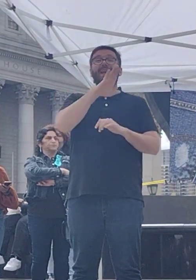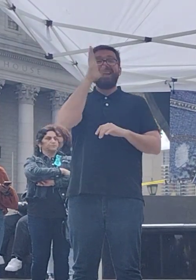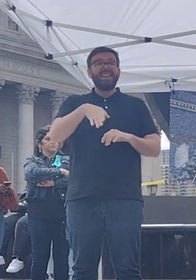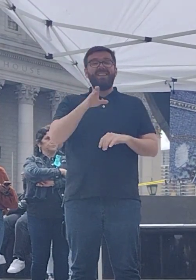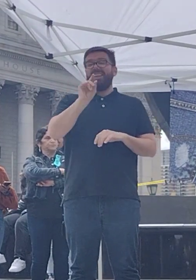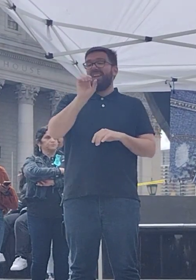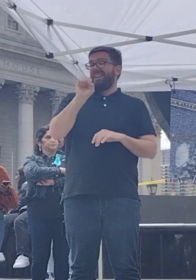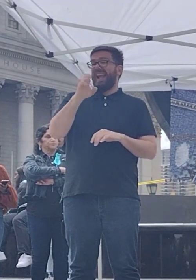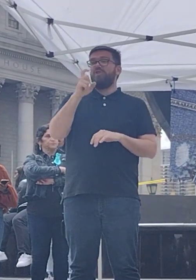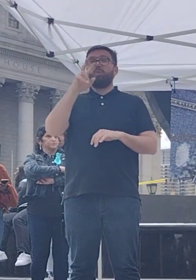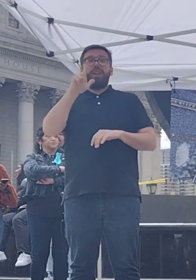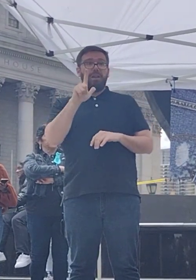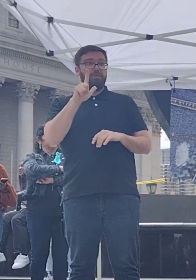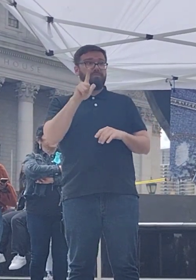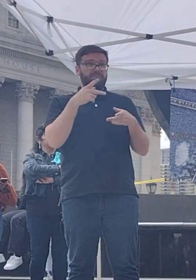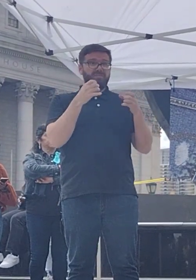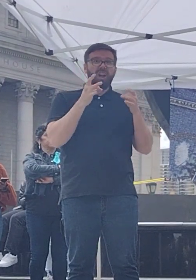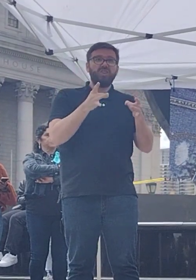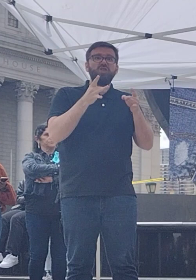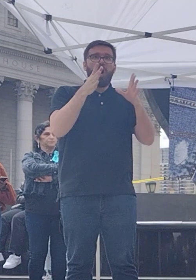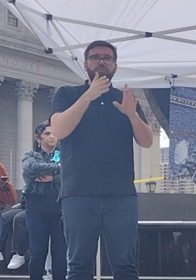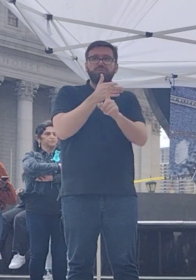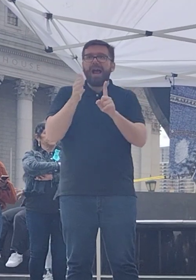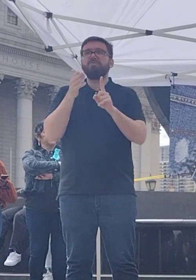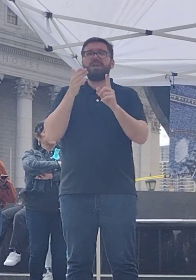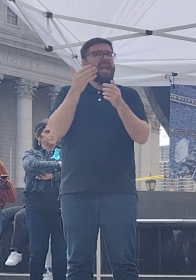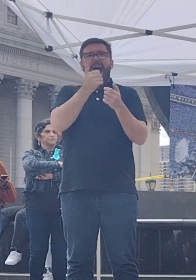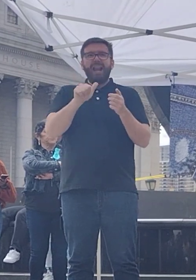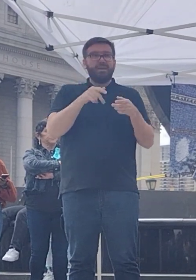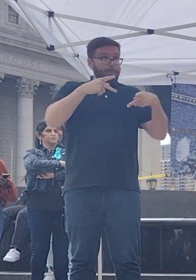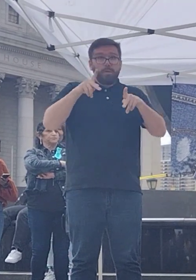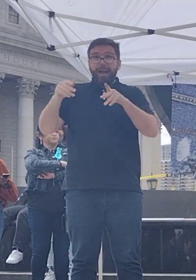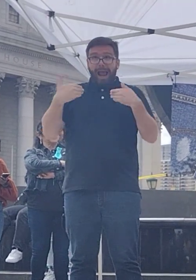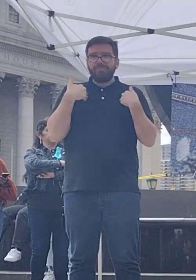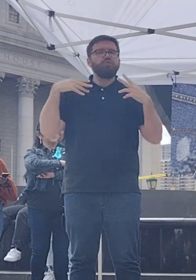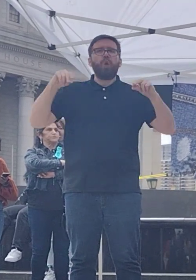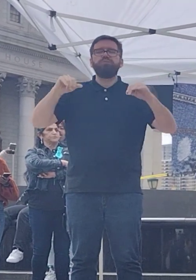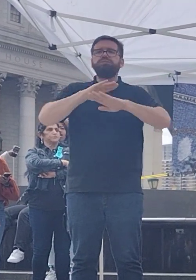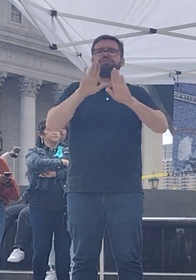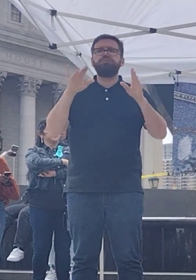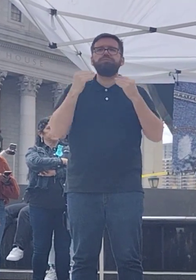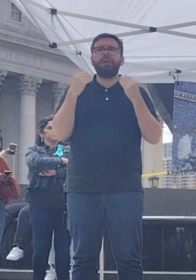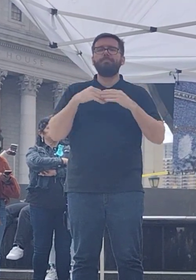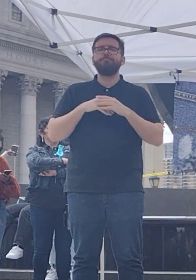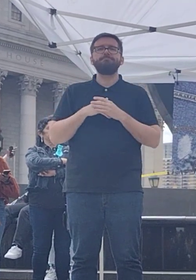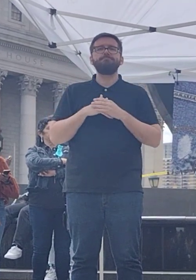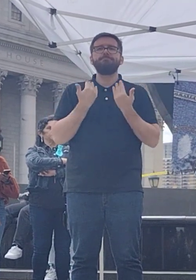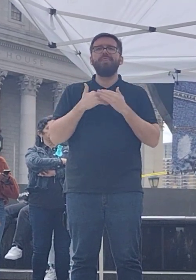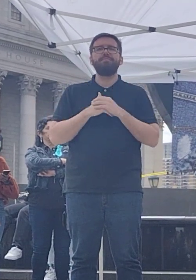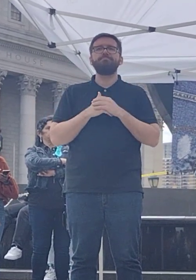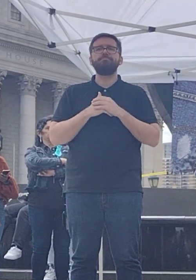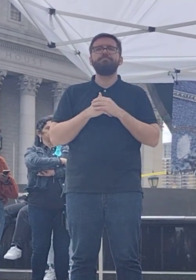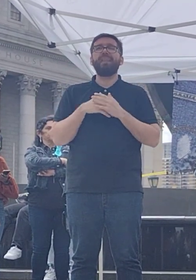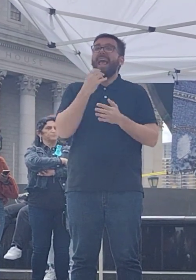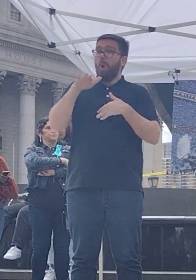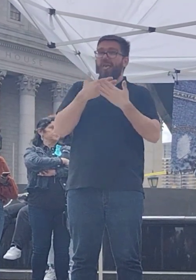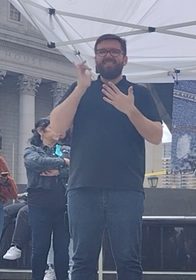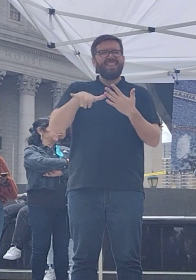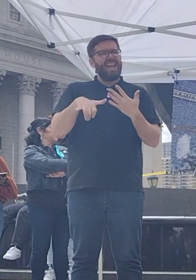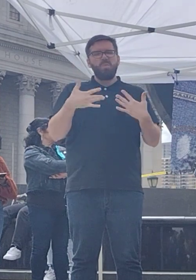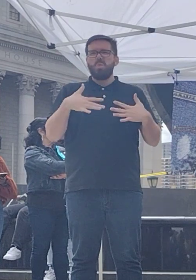sexual assault, harassment, and abuse, and that we must keep fighting against harmful